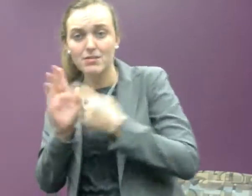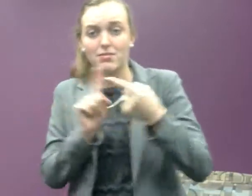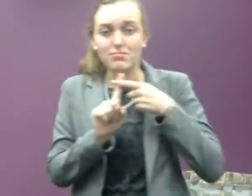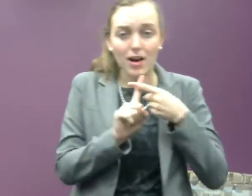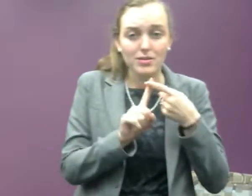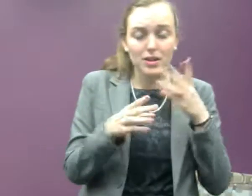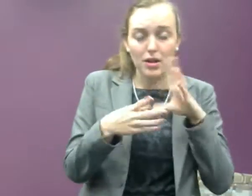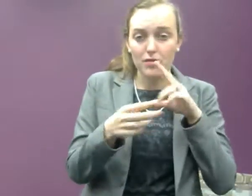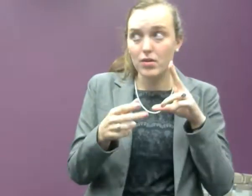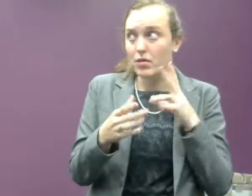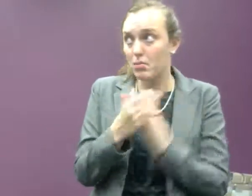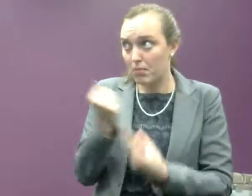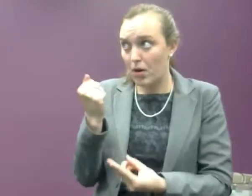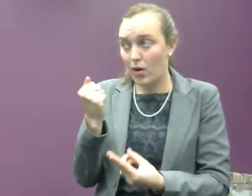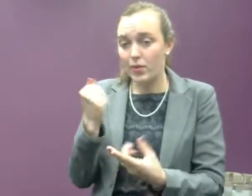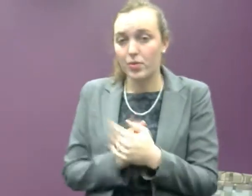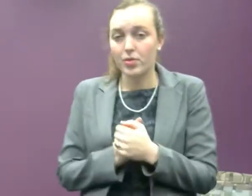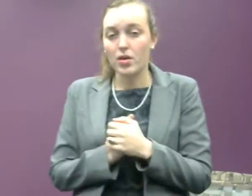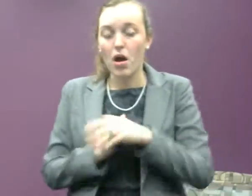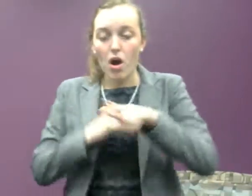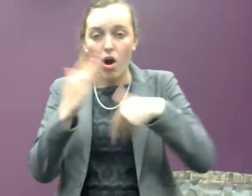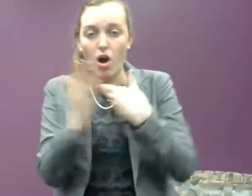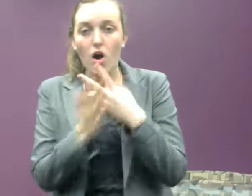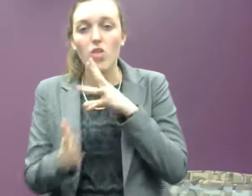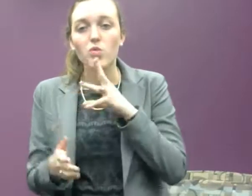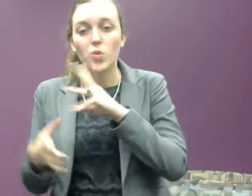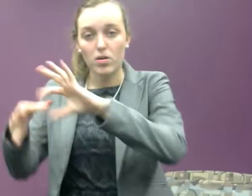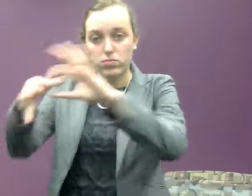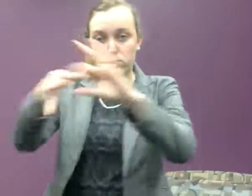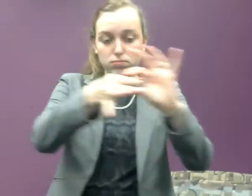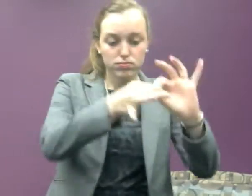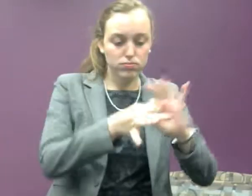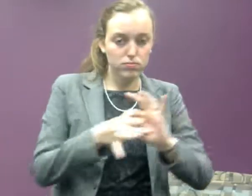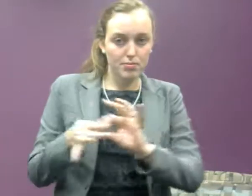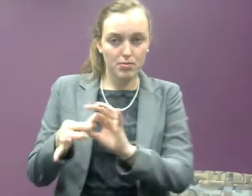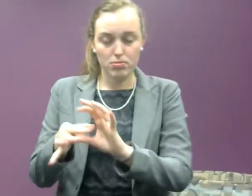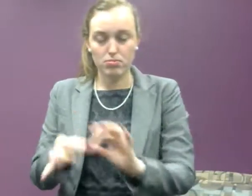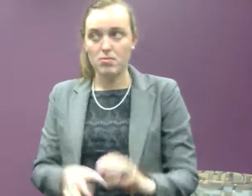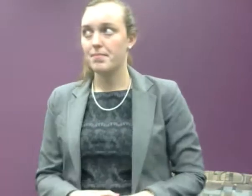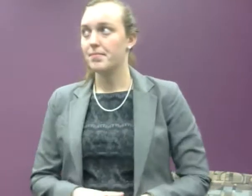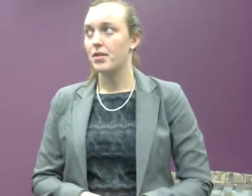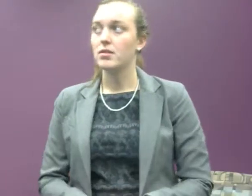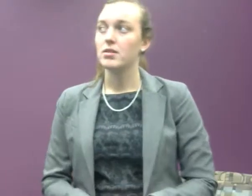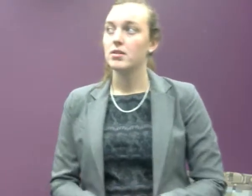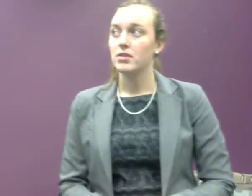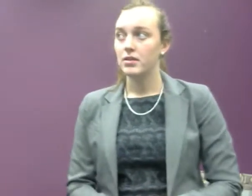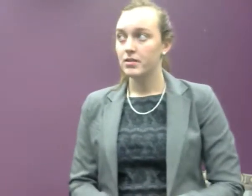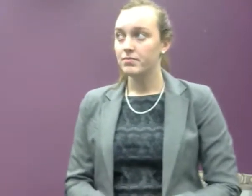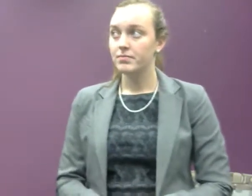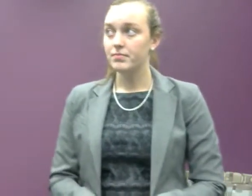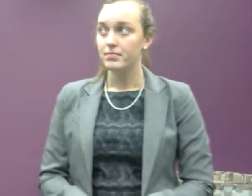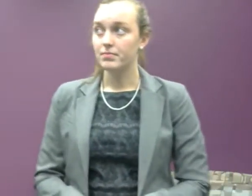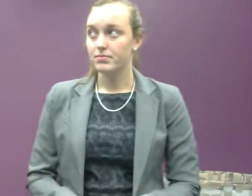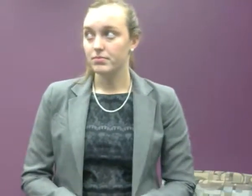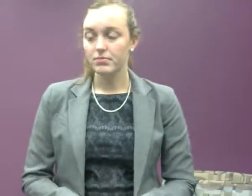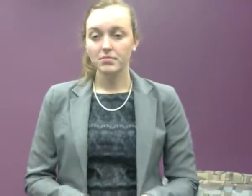have a lot of water molecules, they line up like this. They orient themselves so that the positive is opposite the negative. Because what happens